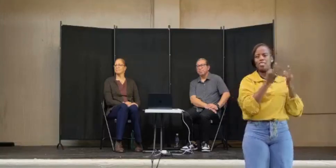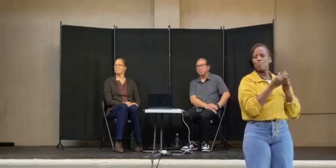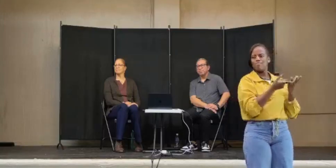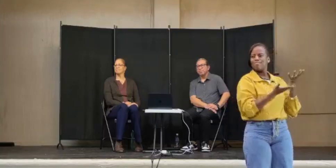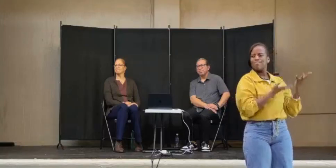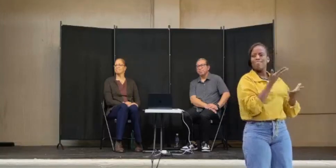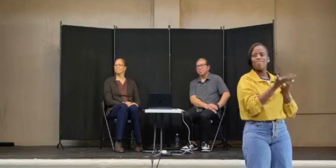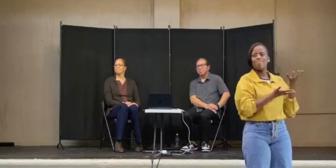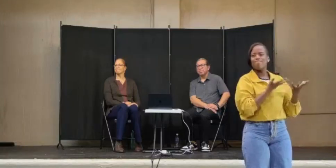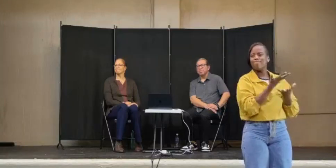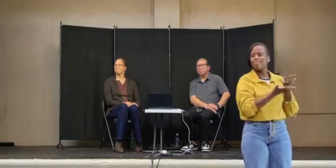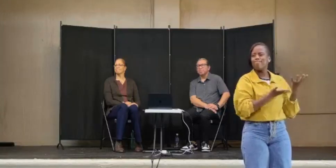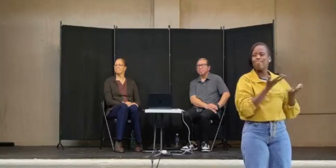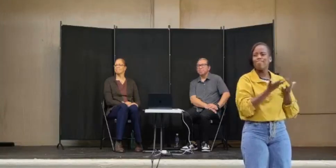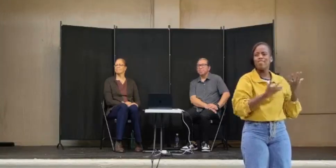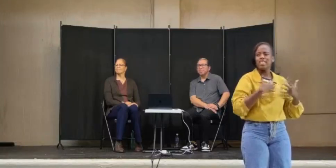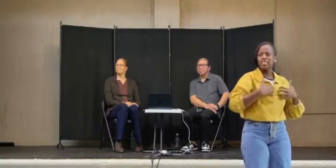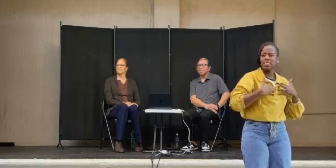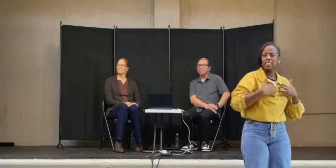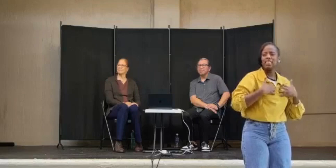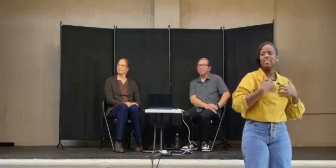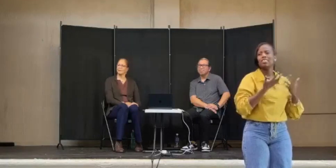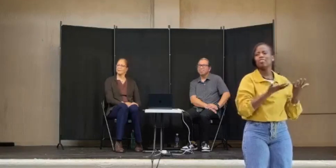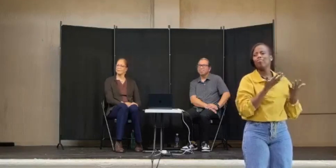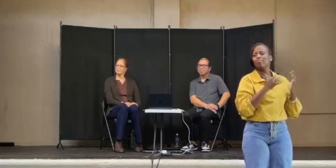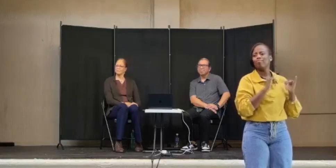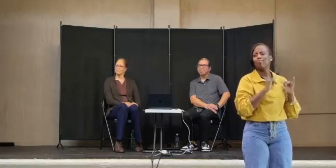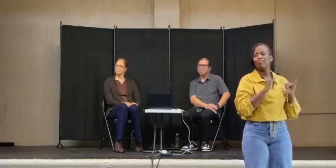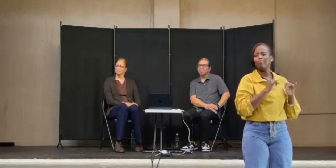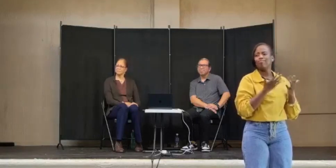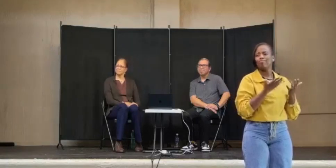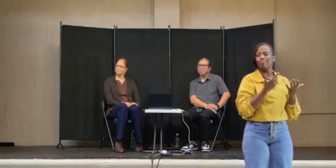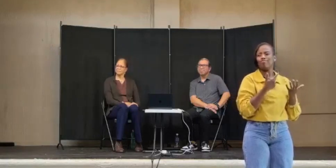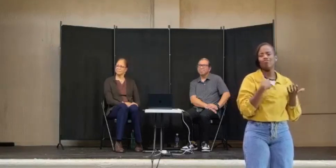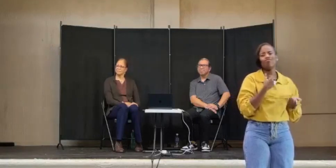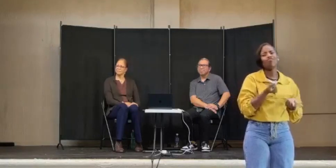felt connected to them. But with family, it was just something different. I felt